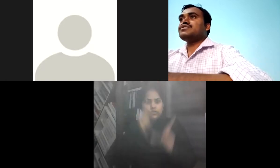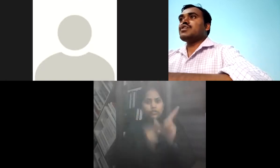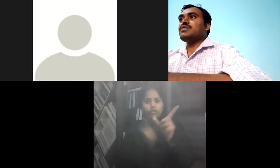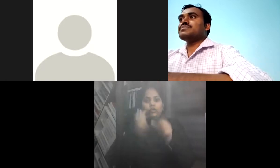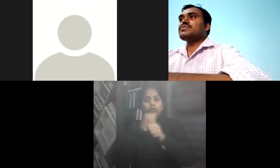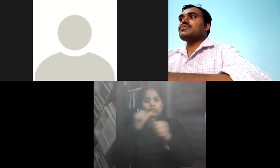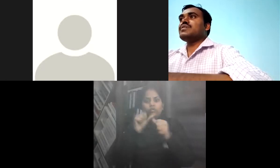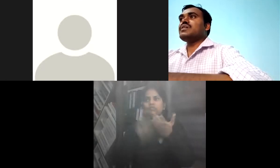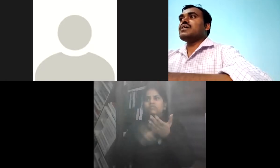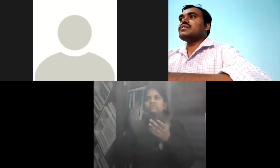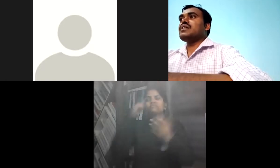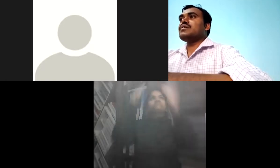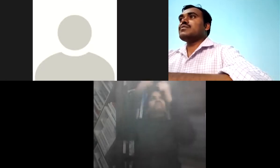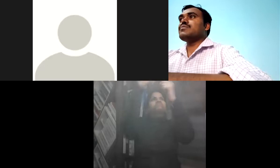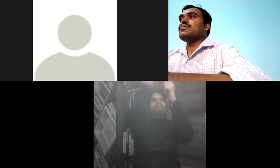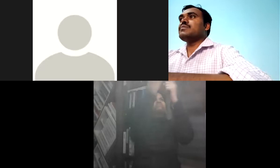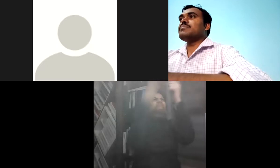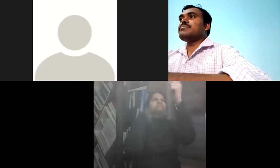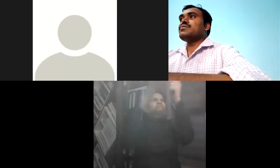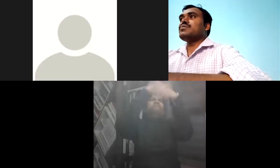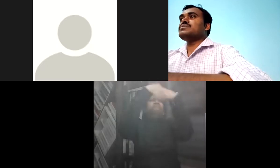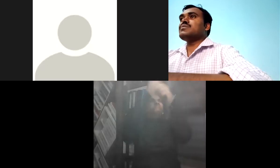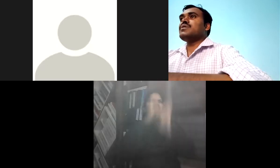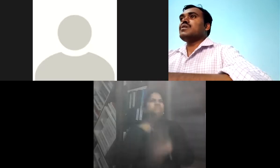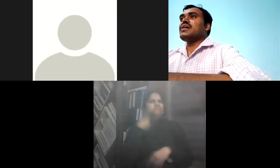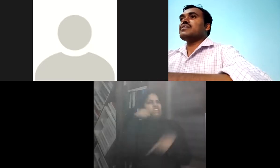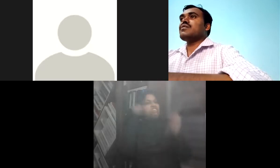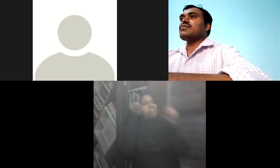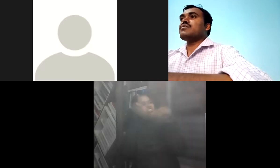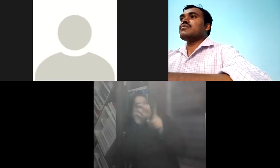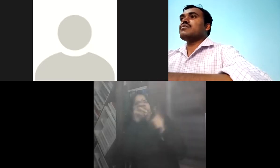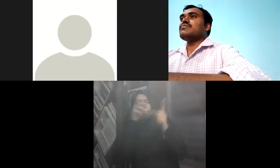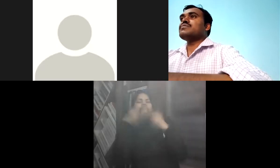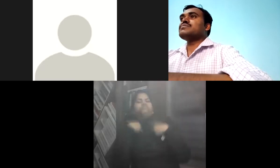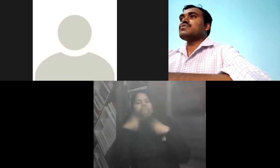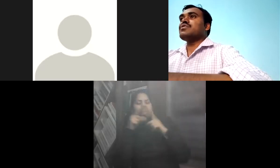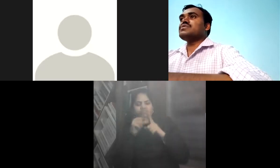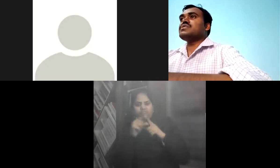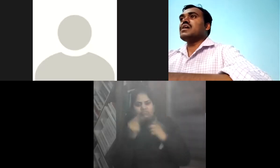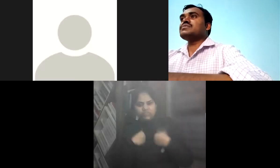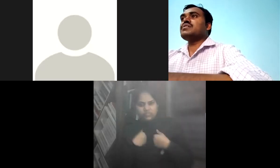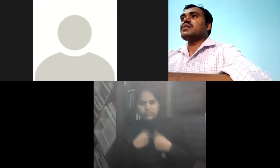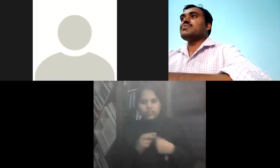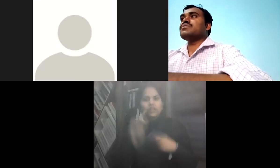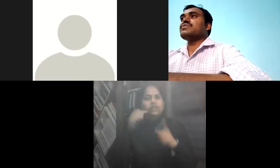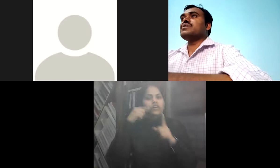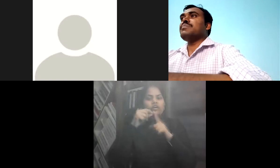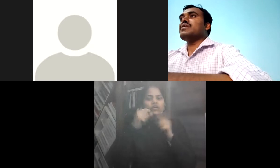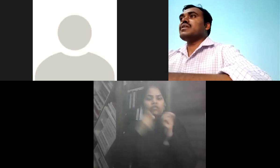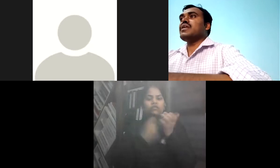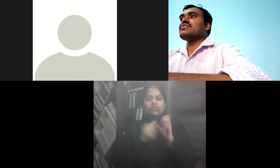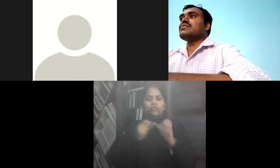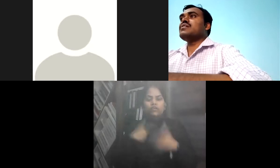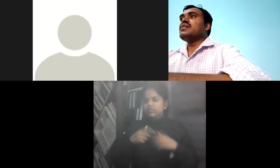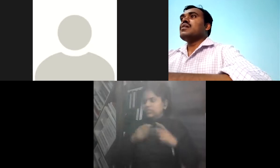had stopped growing at 10-year-old. Barbara knows the world and was cautious Oscar about the